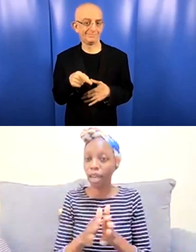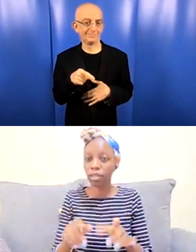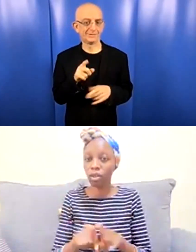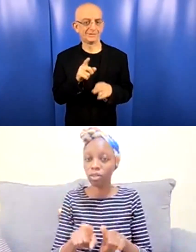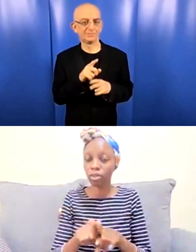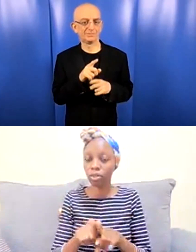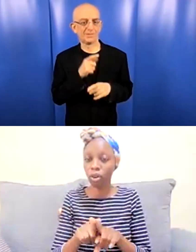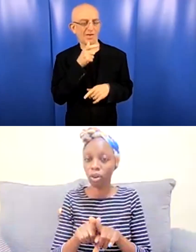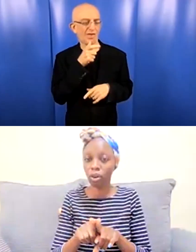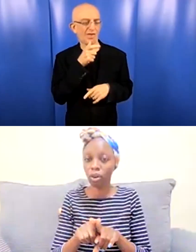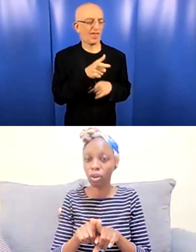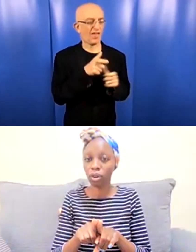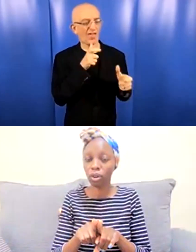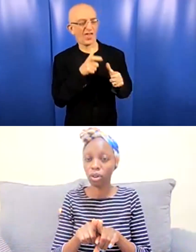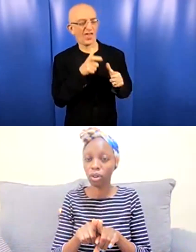and